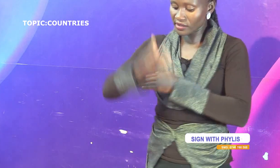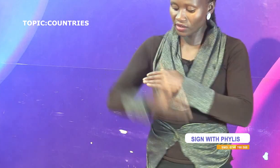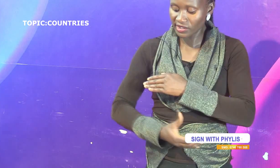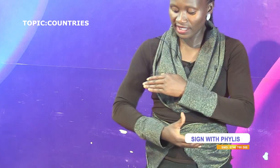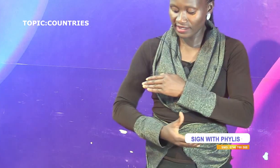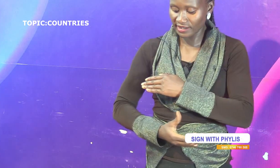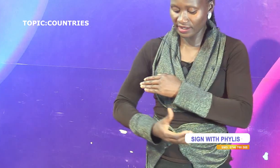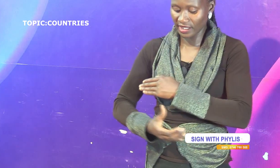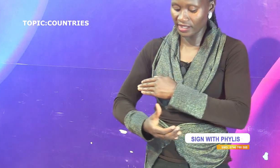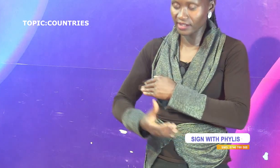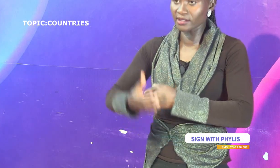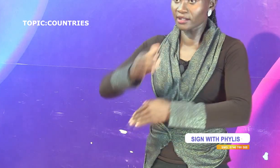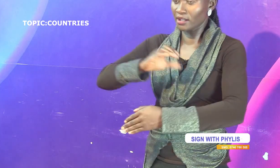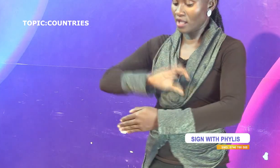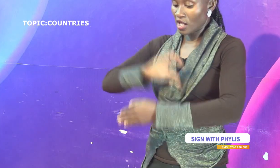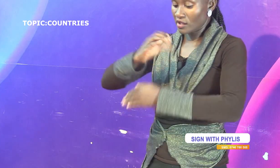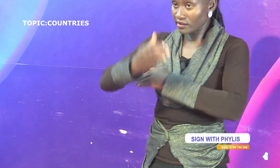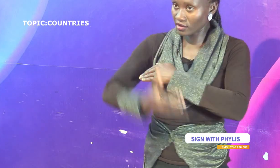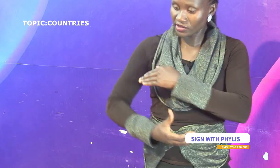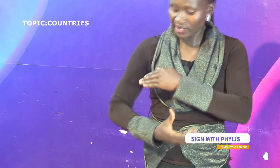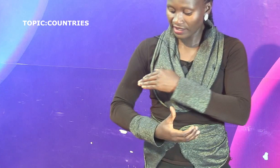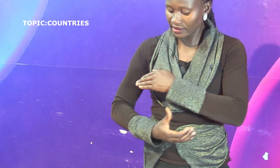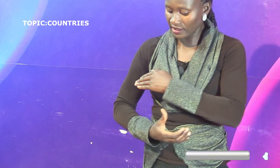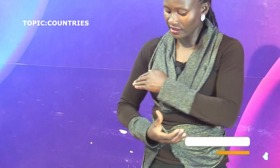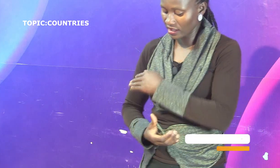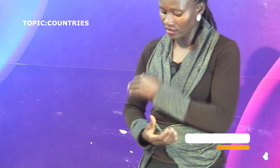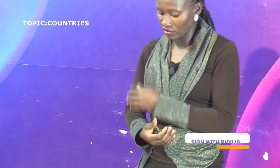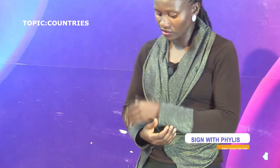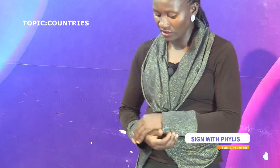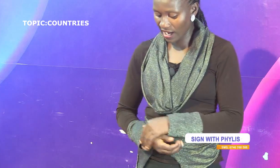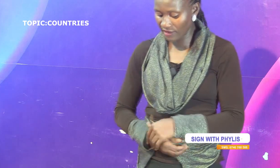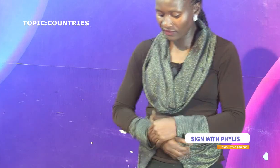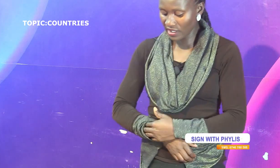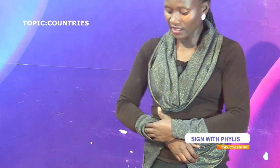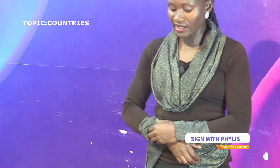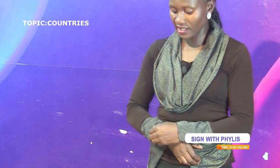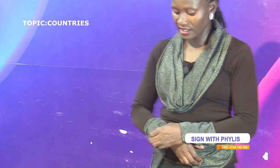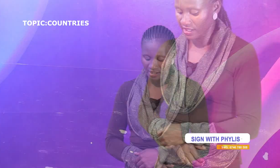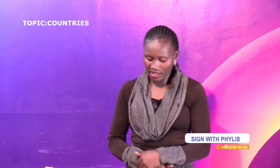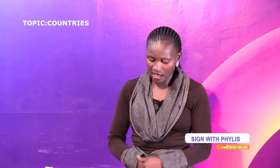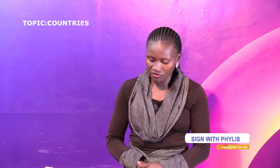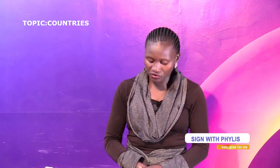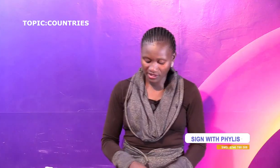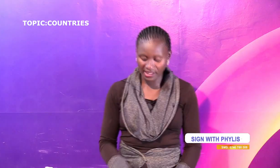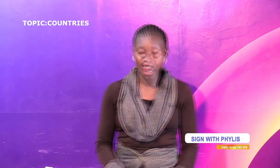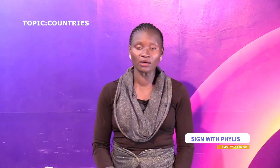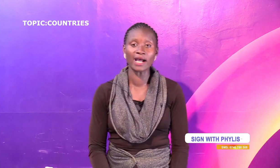Scotland, like this, Scotland. And then also we have Greek. How do we sign the word